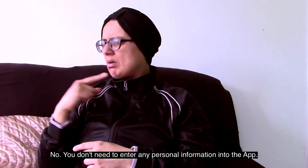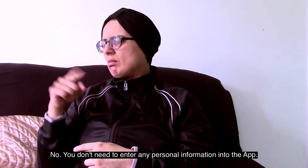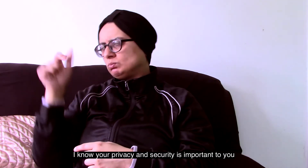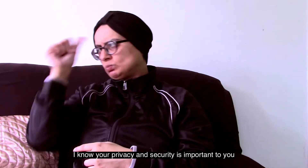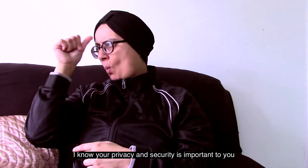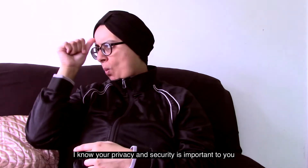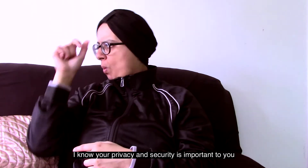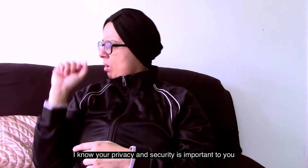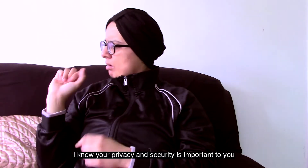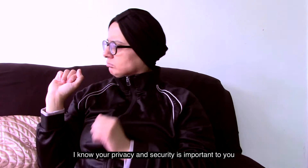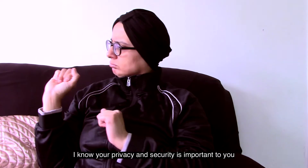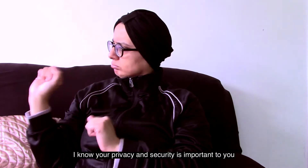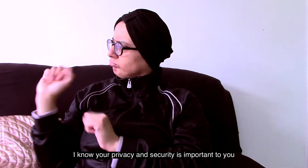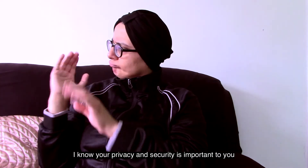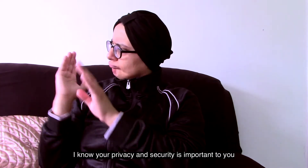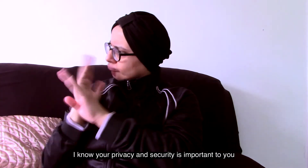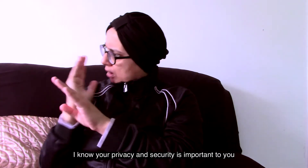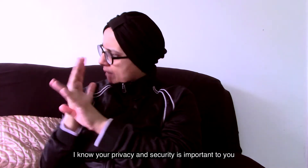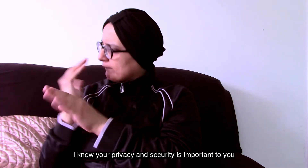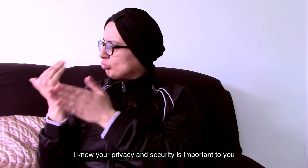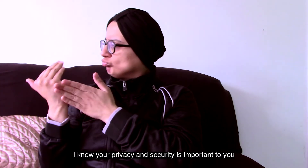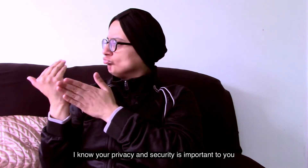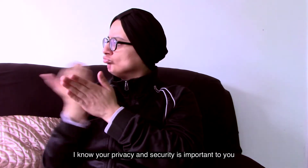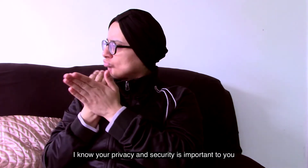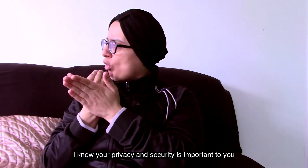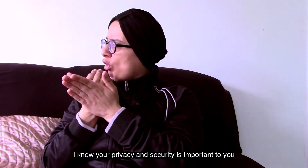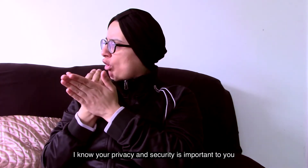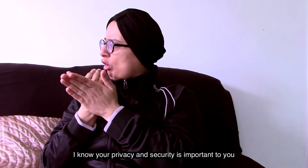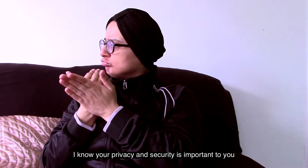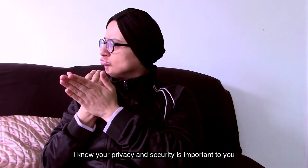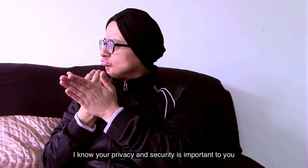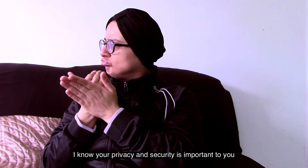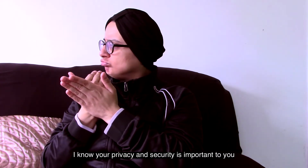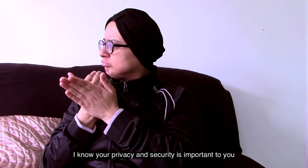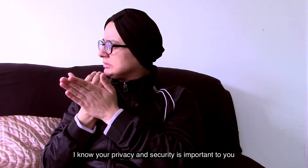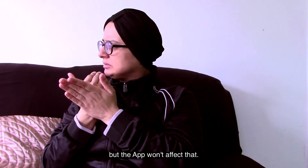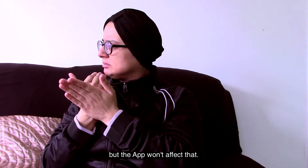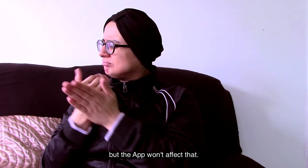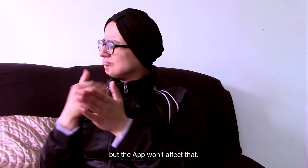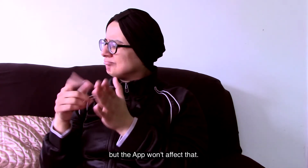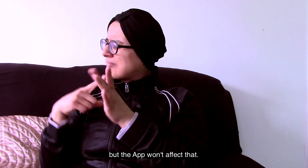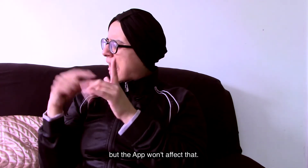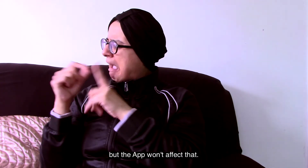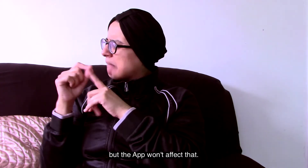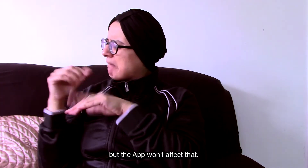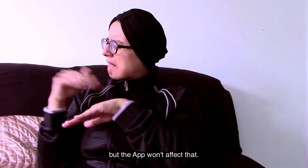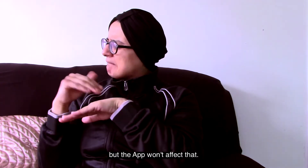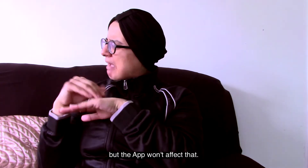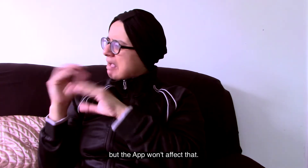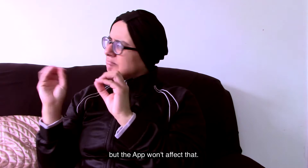I know your privacy and security is important to you, but the app won't affect that.